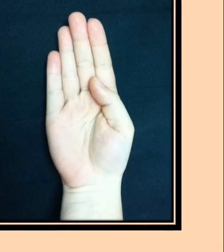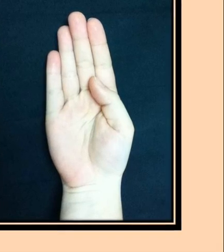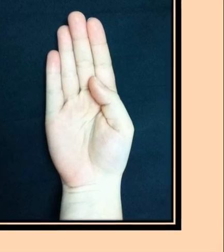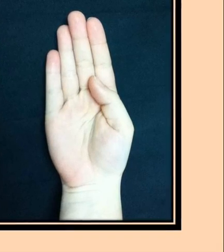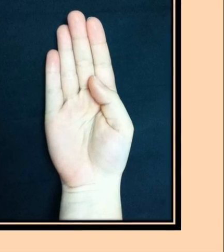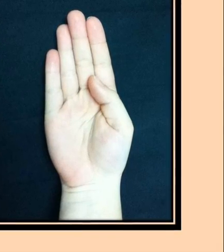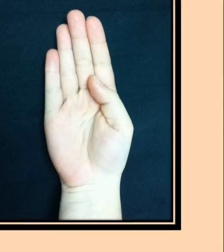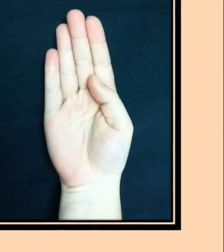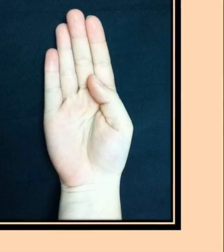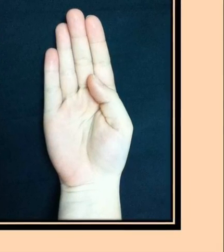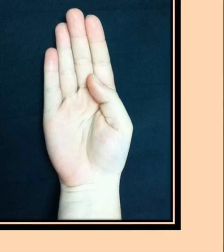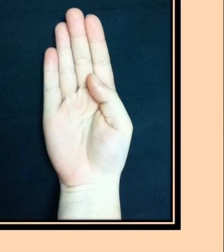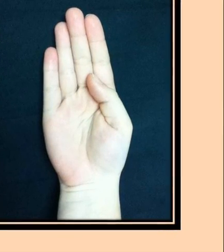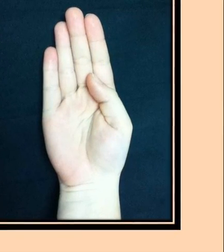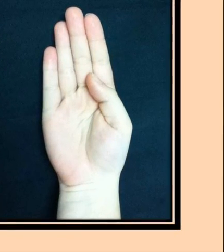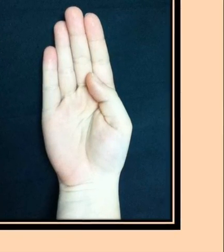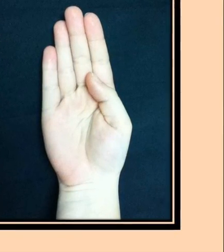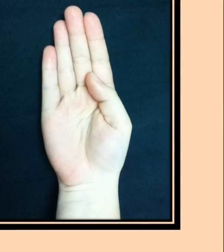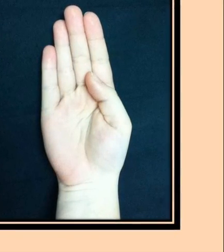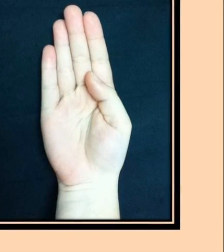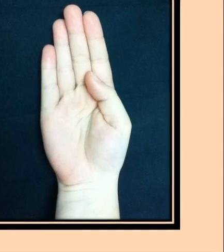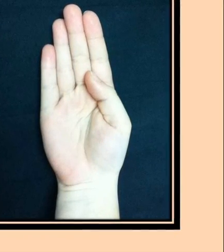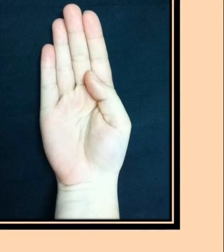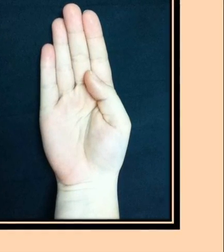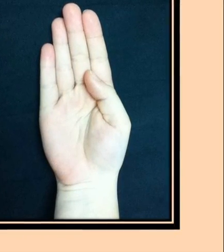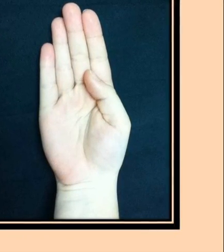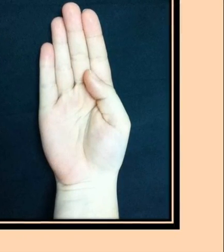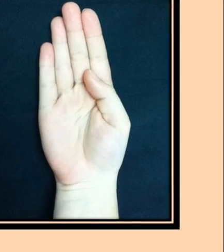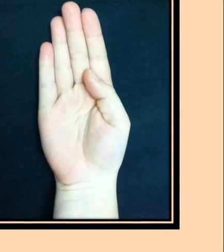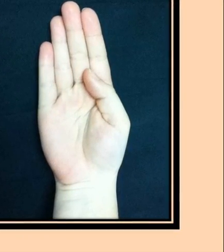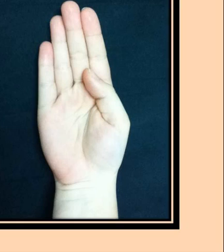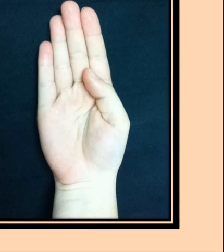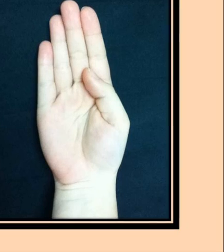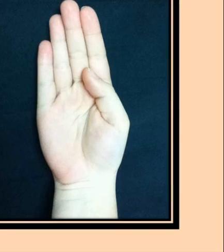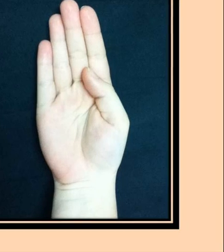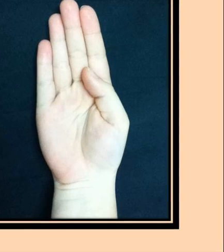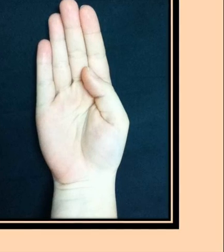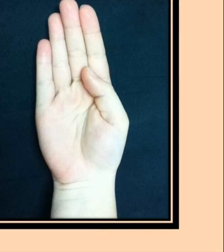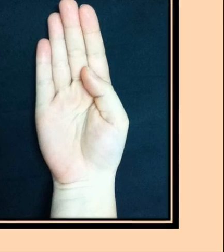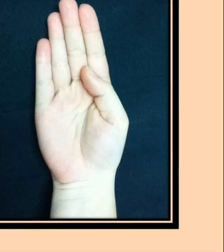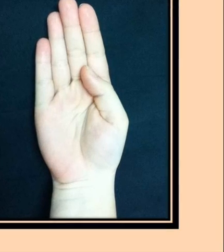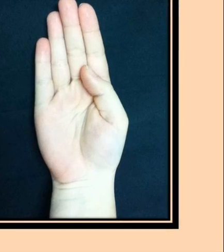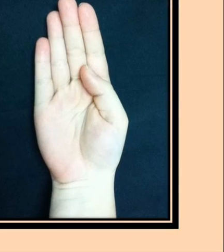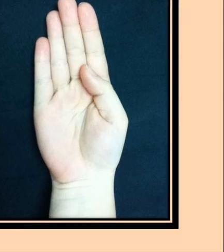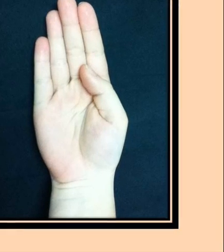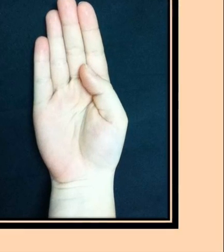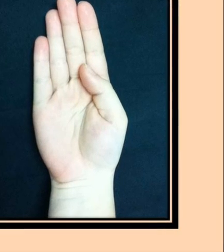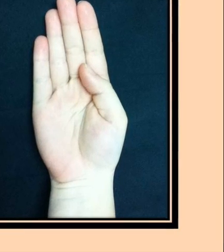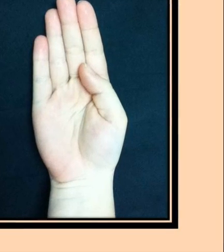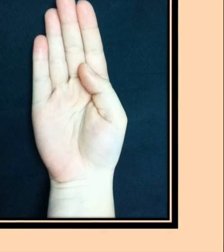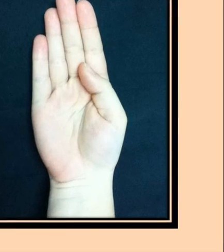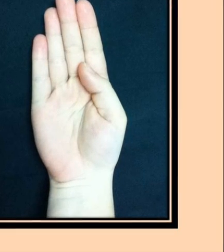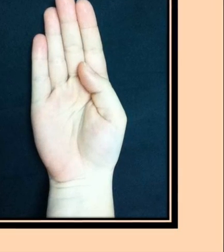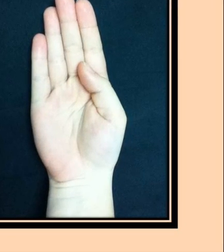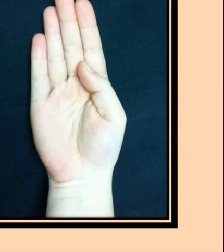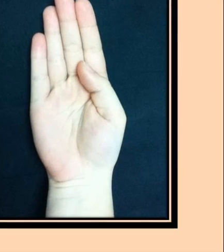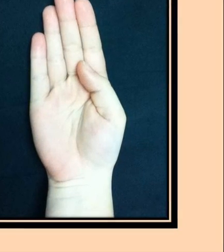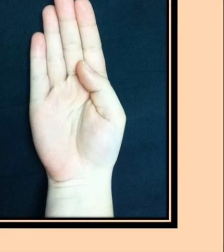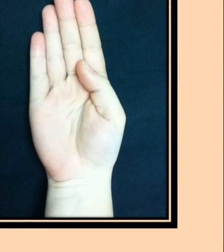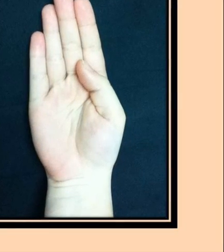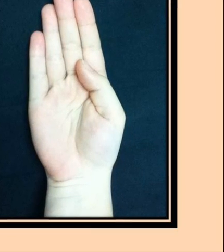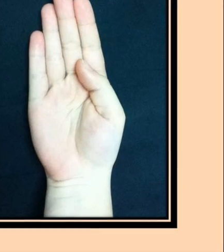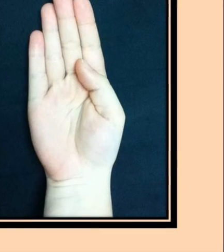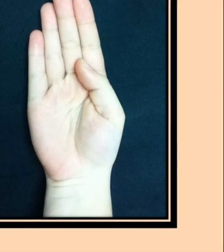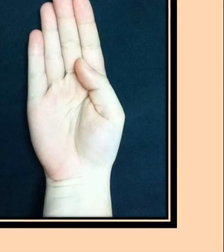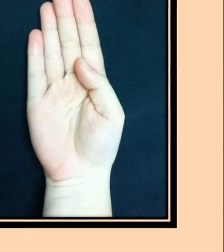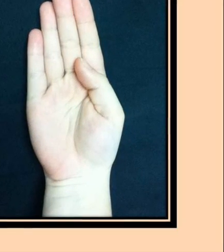that you keep all of these fingers that are pointing to the ceiling close together so that they are touching each other. Then you are going to